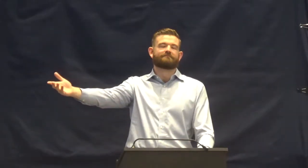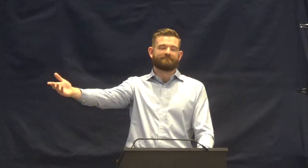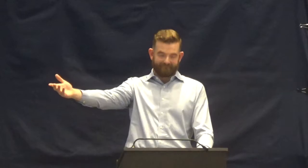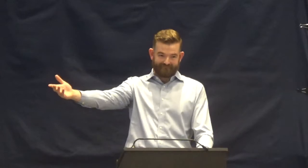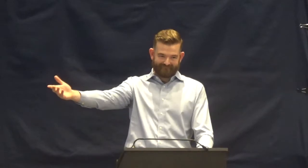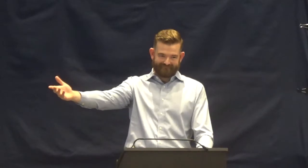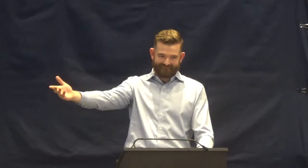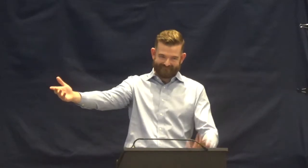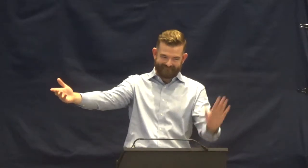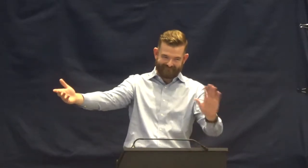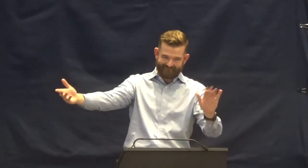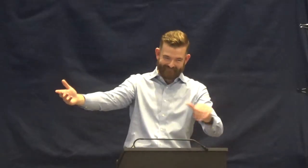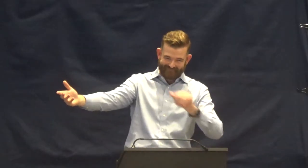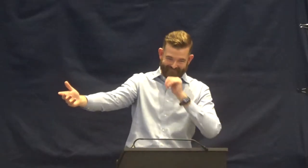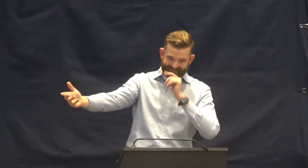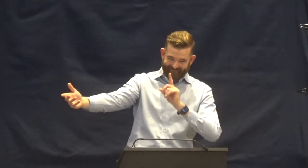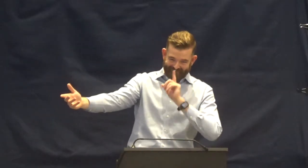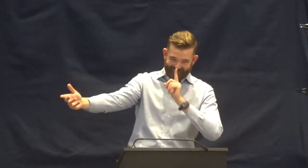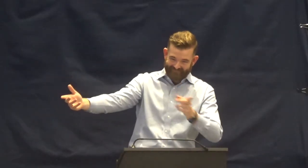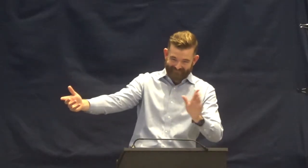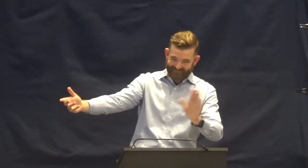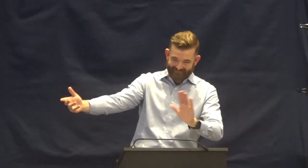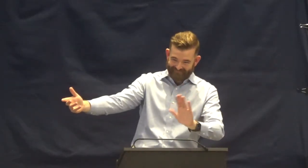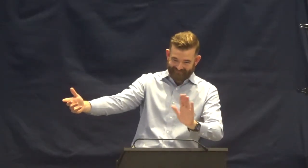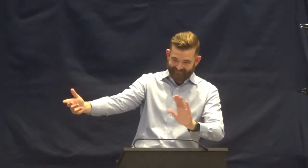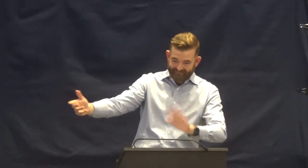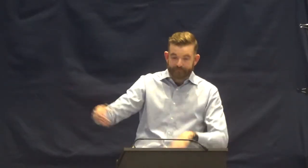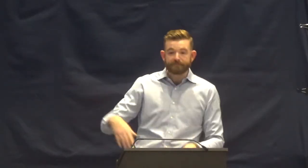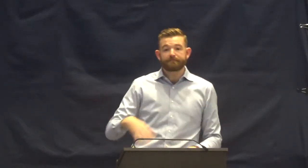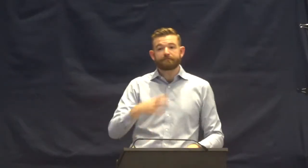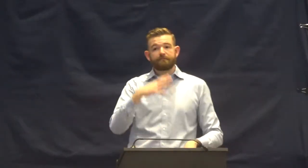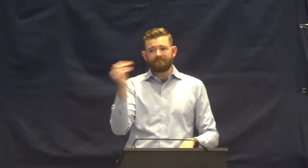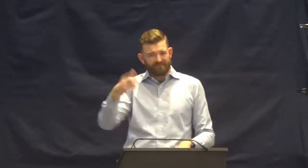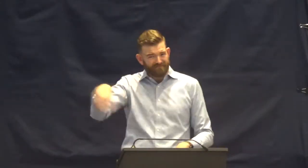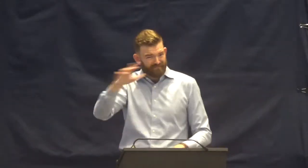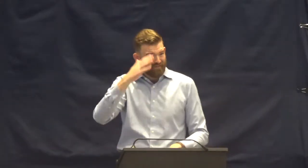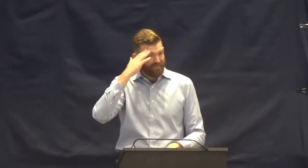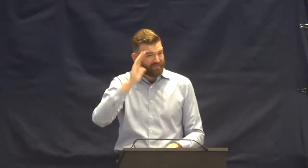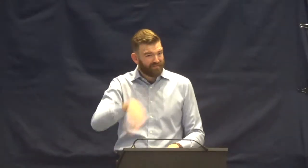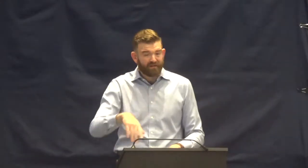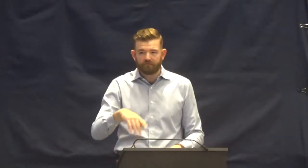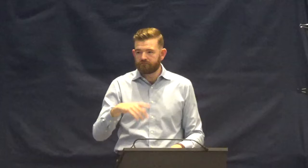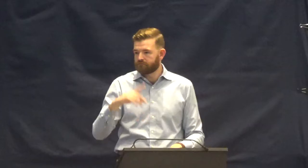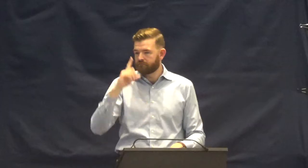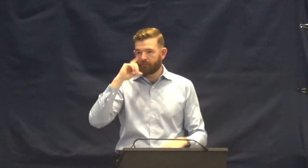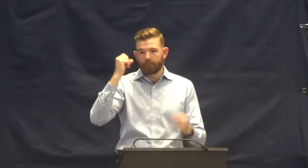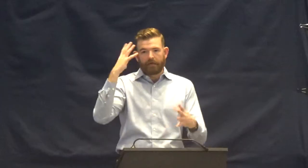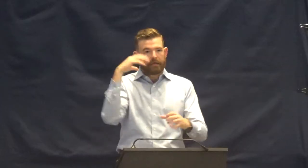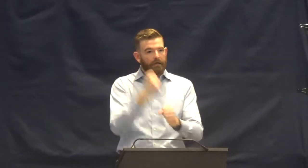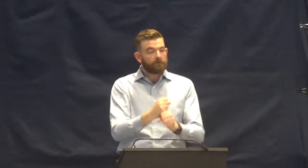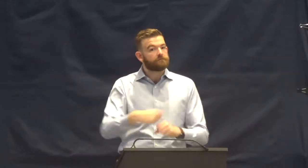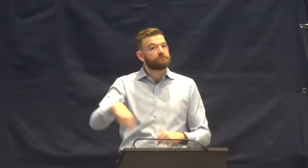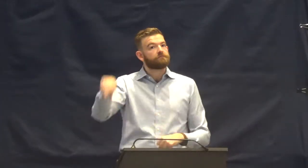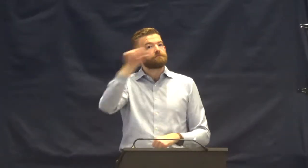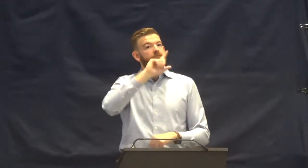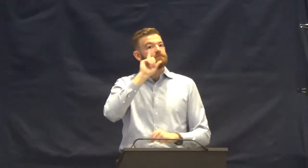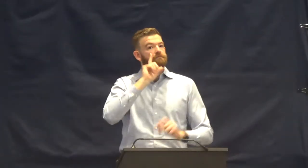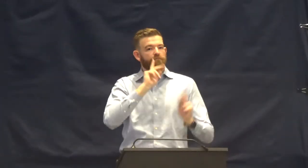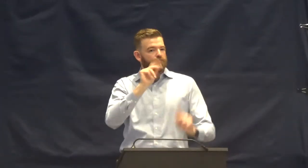guess it's gotta be true, right? And no, not necessarily. You know that for so